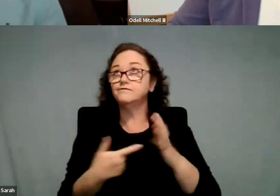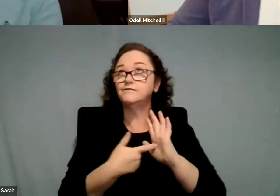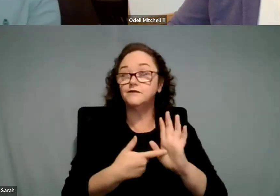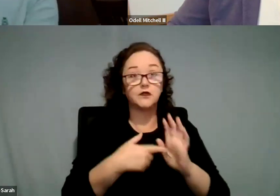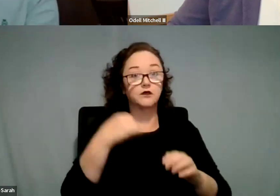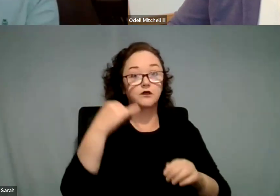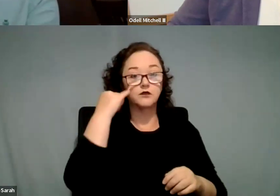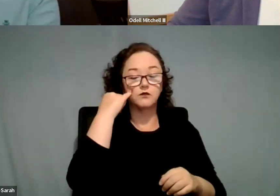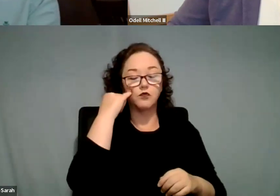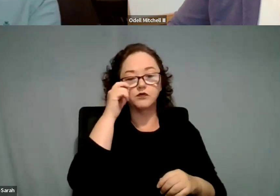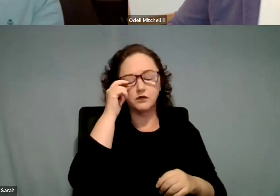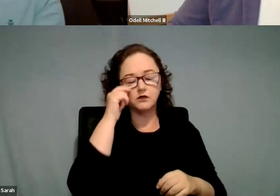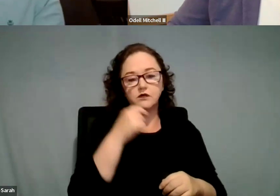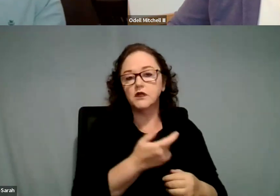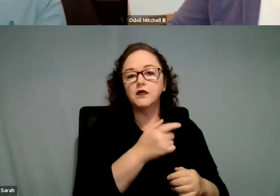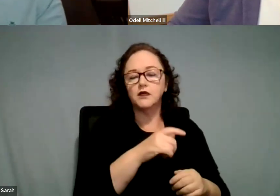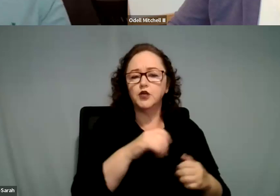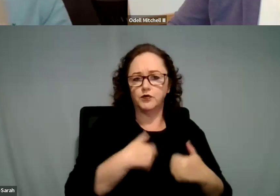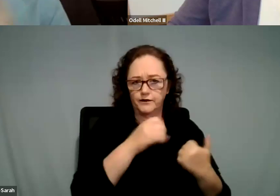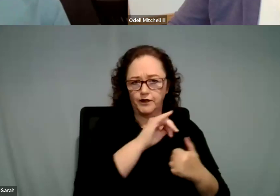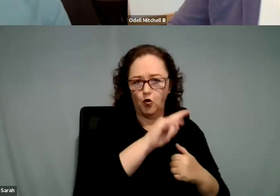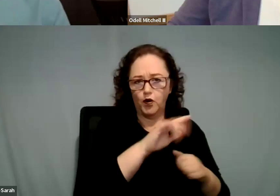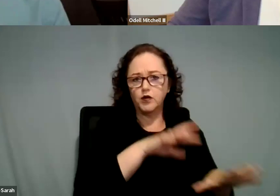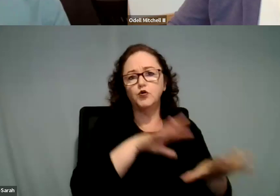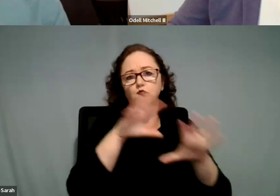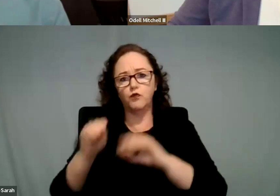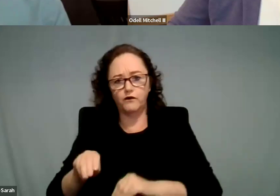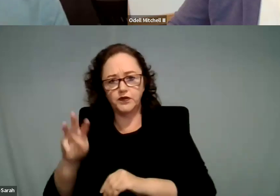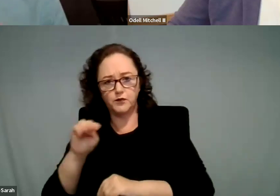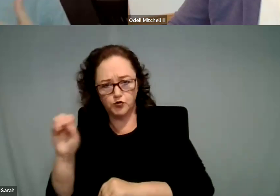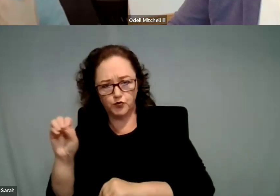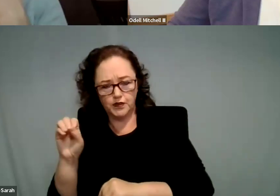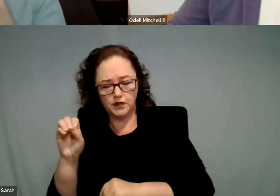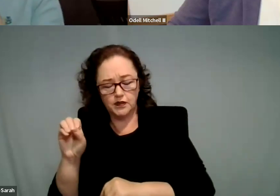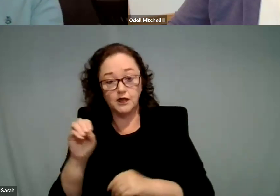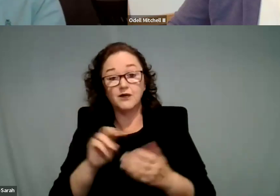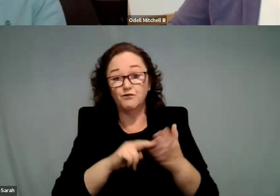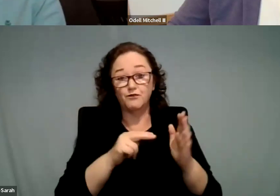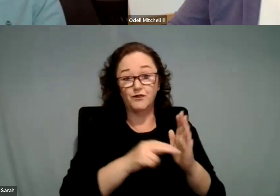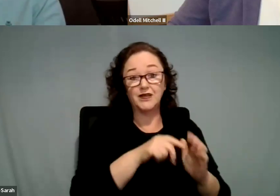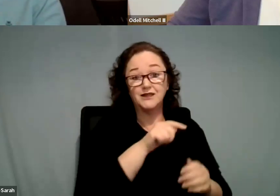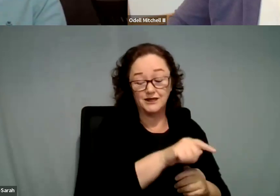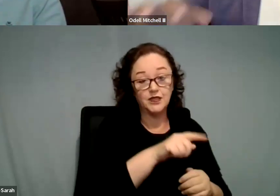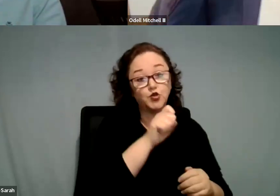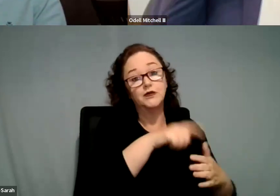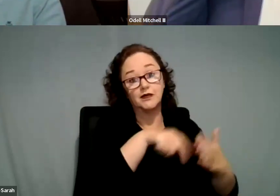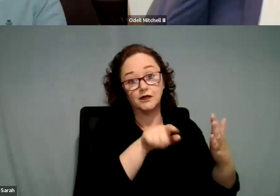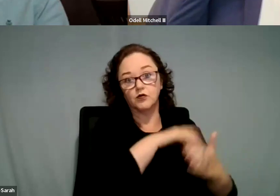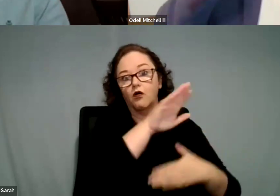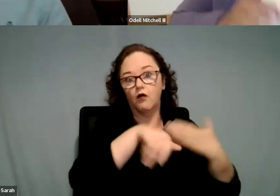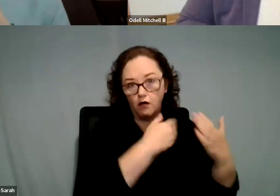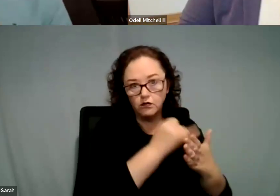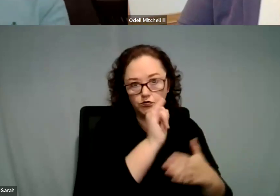the imaginary line to Missouri. You will have to cancel all your insurance policies and get new insurance